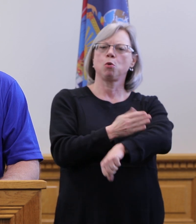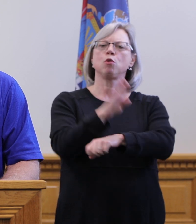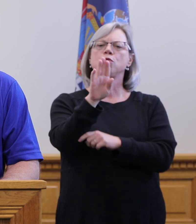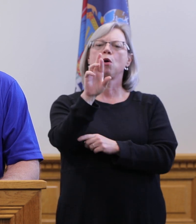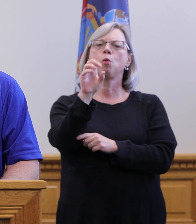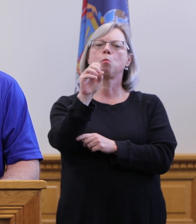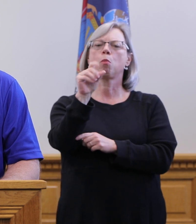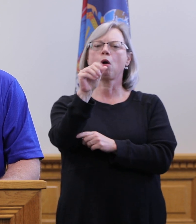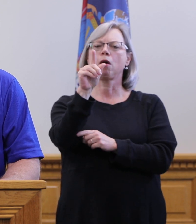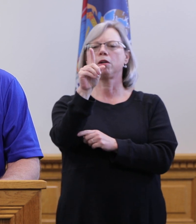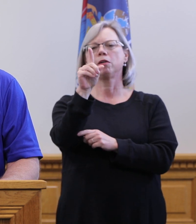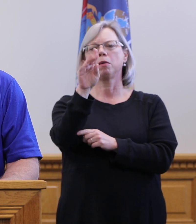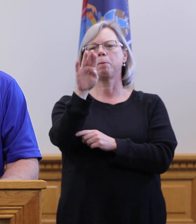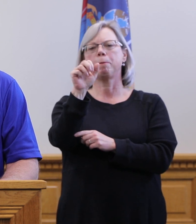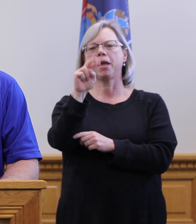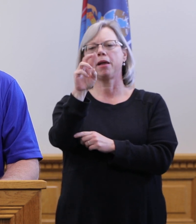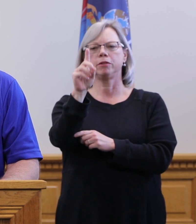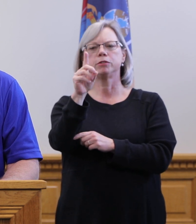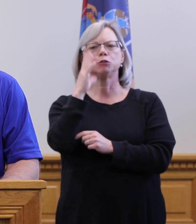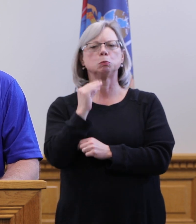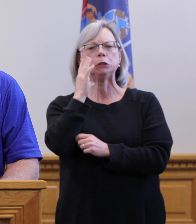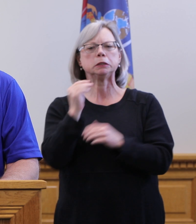in Oswego County. Go to